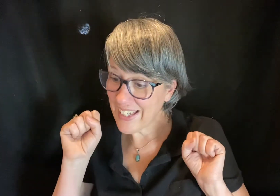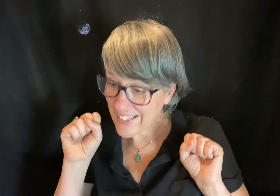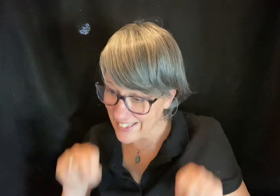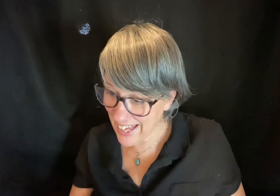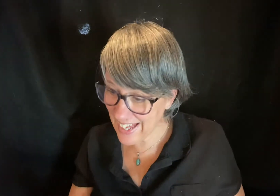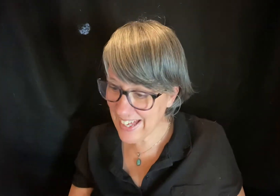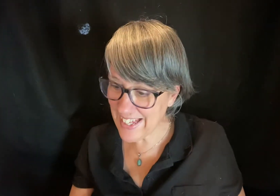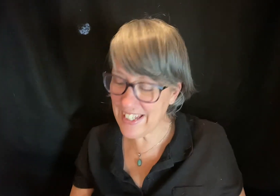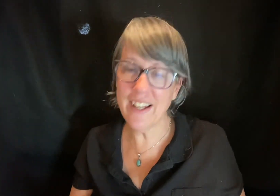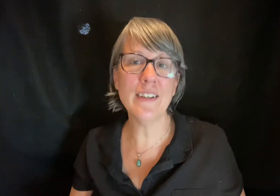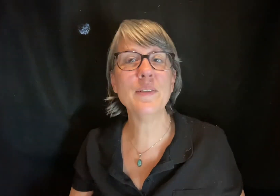Can.